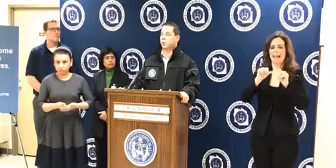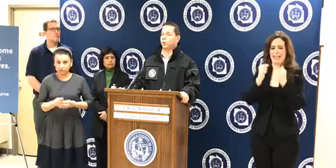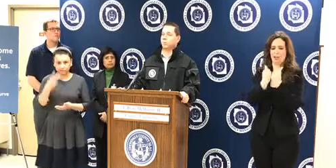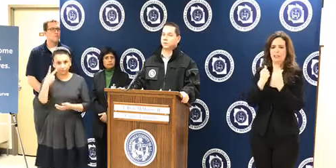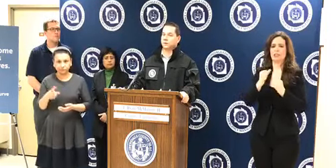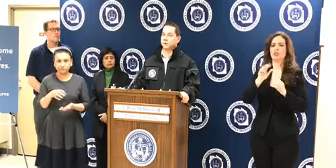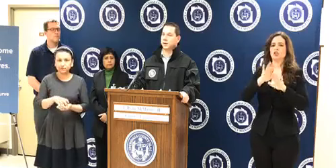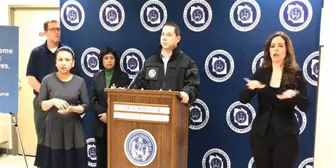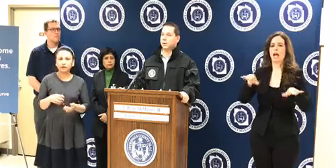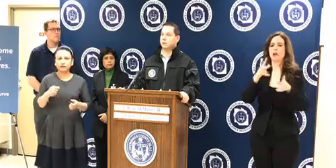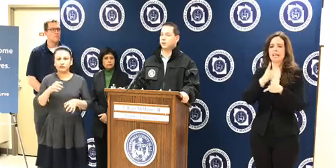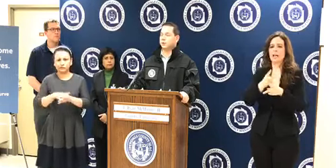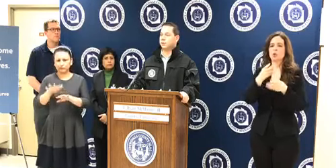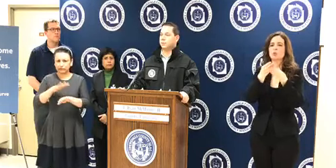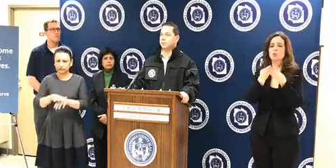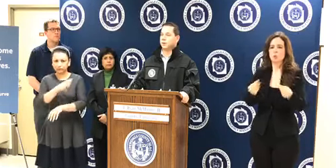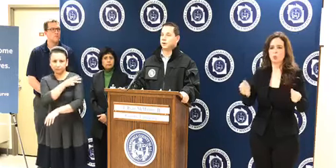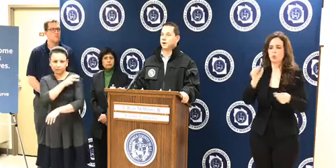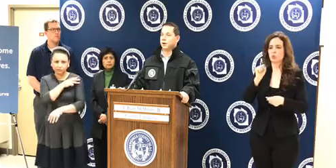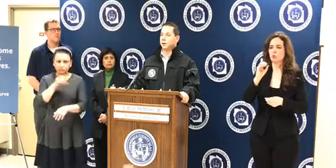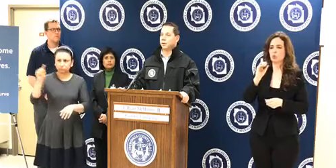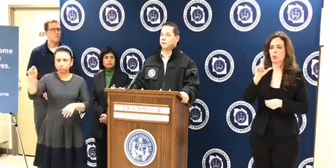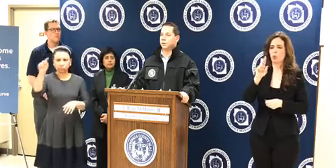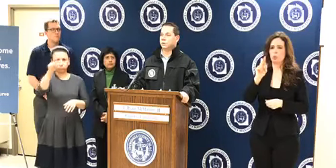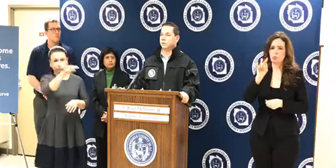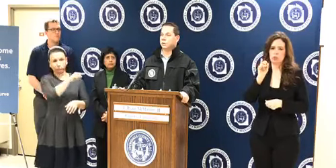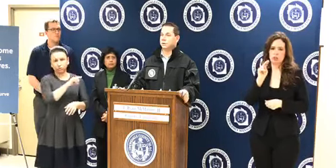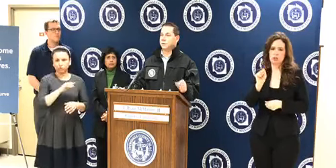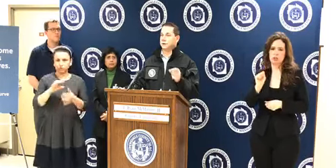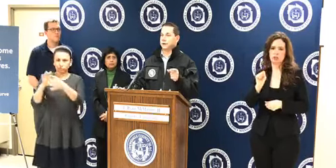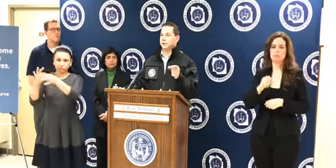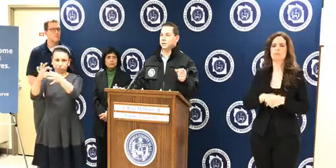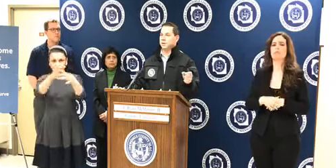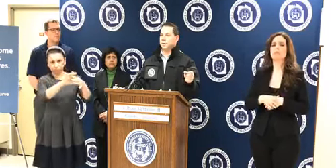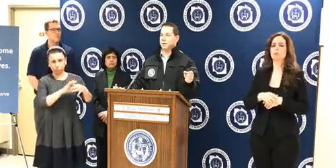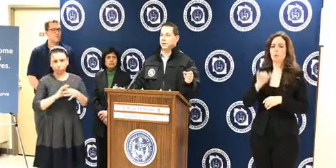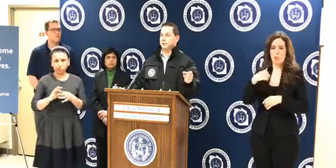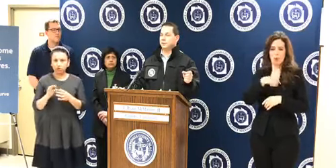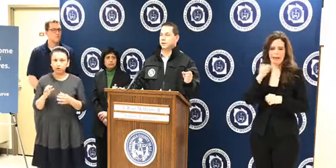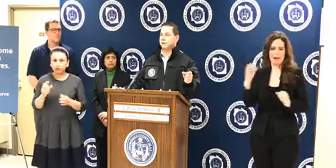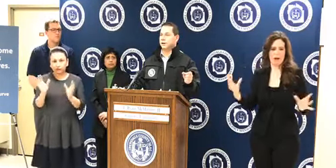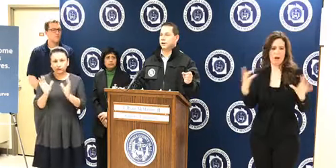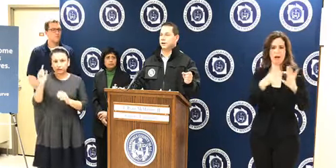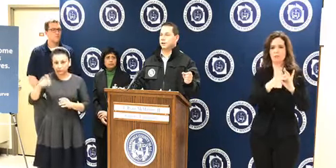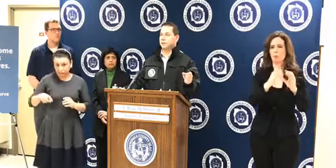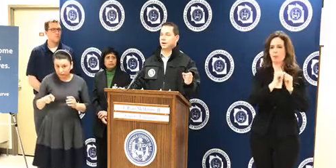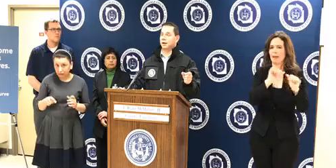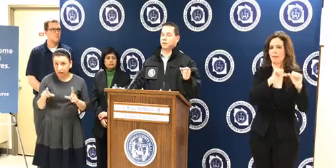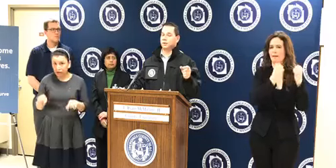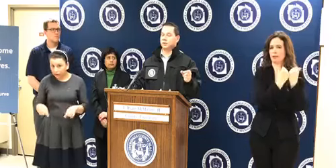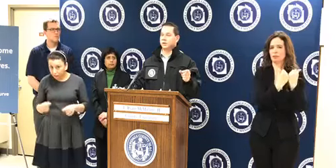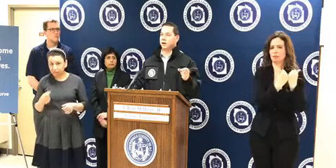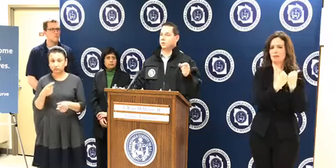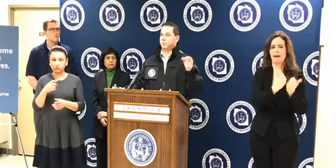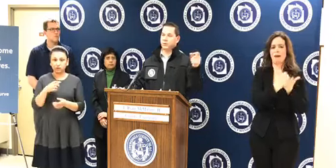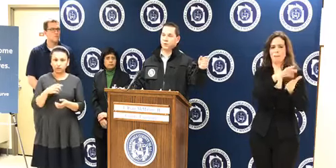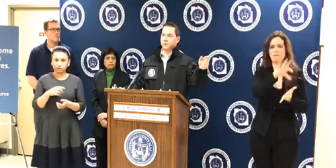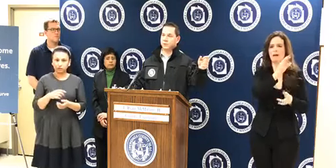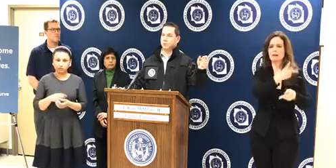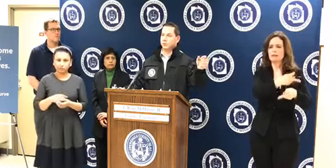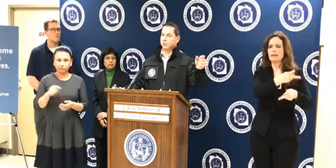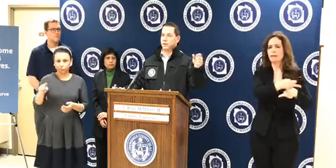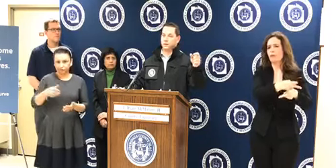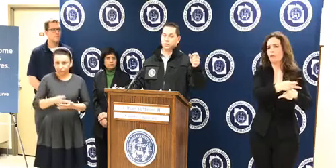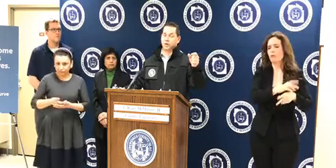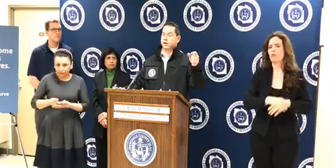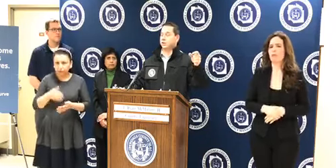is important, because that may your kid, if you need daycare, your child may be going